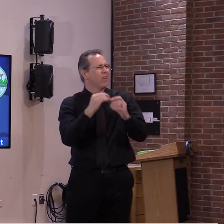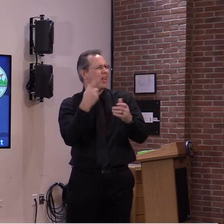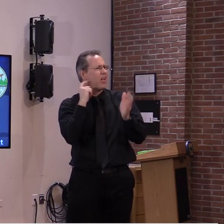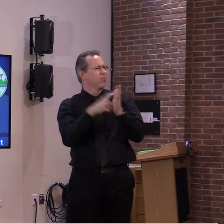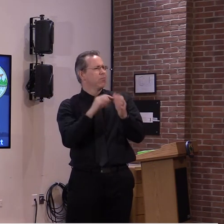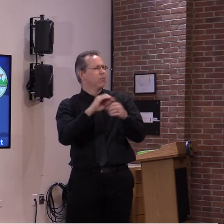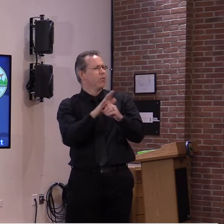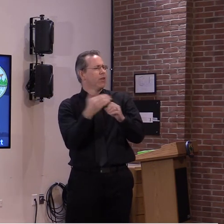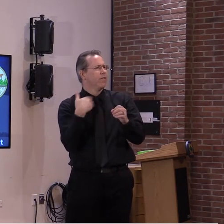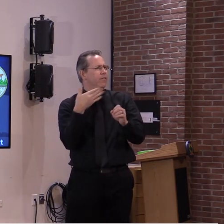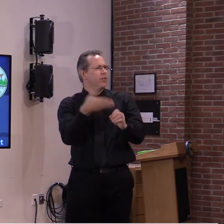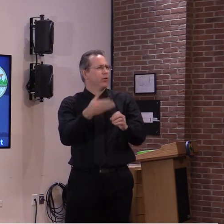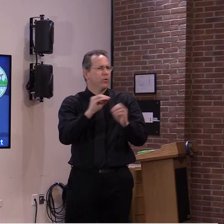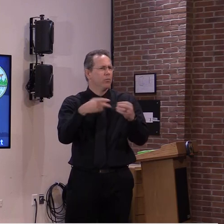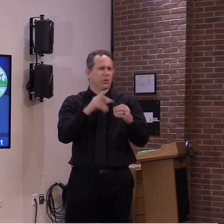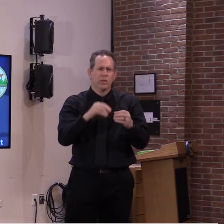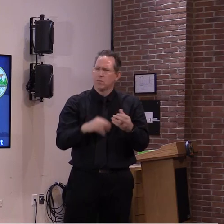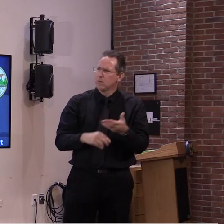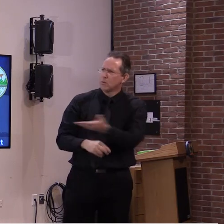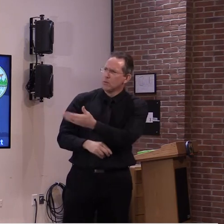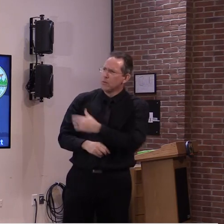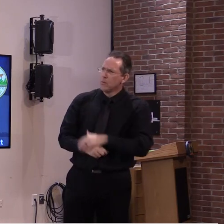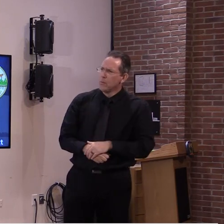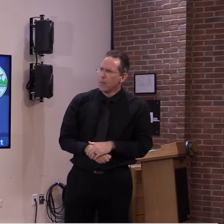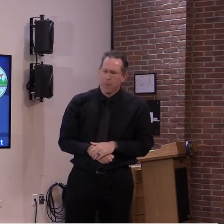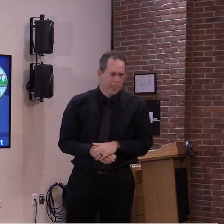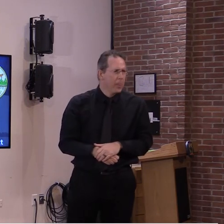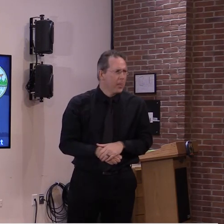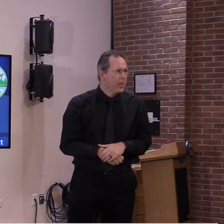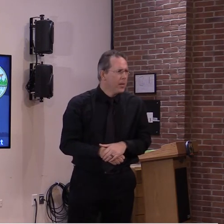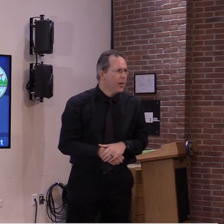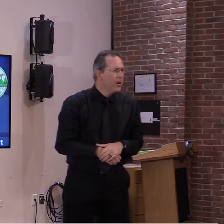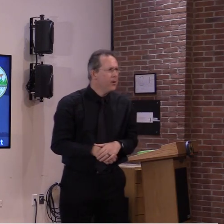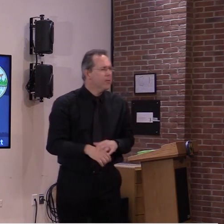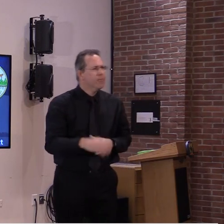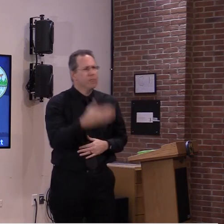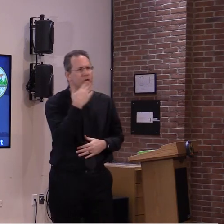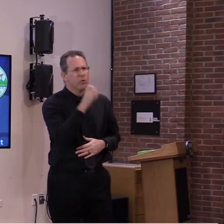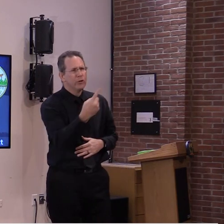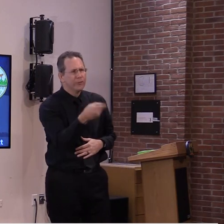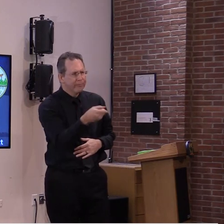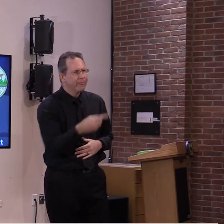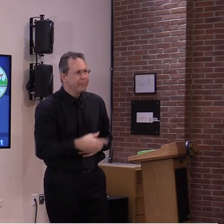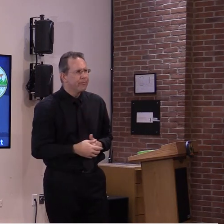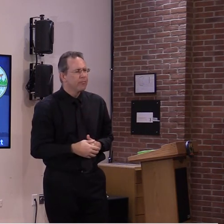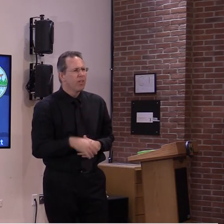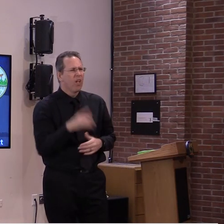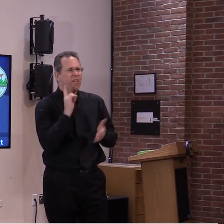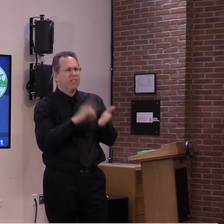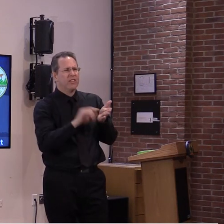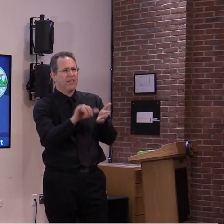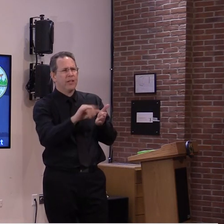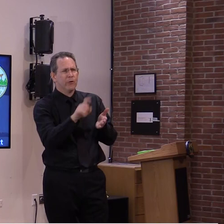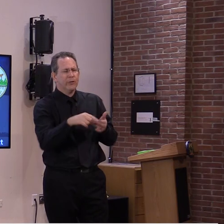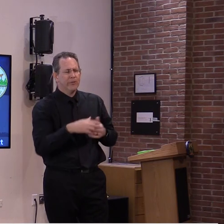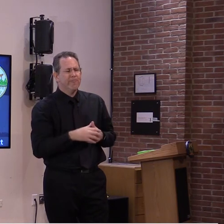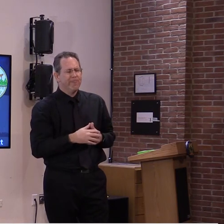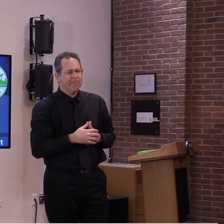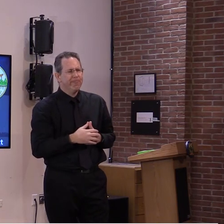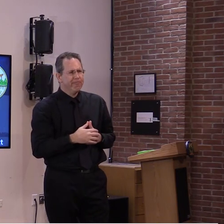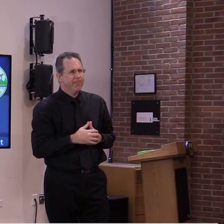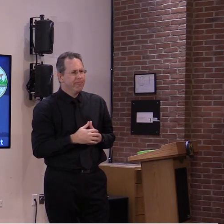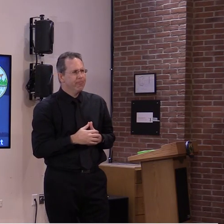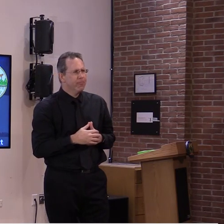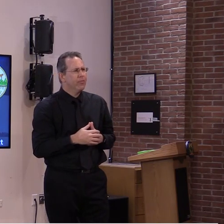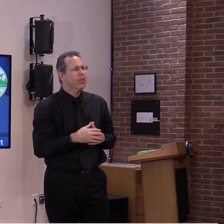Well, thank you for the question. We'll look into that data. I think It is maintained by the Vermont Department